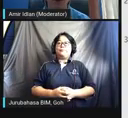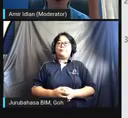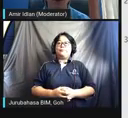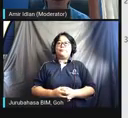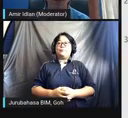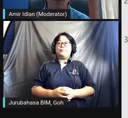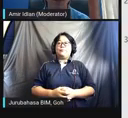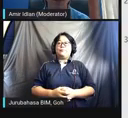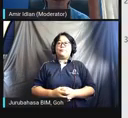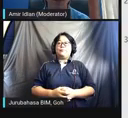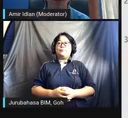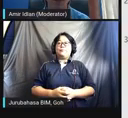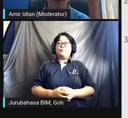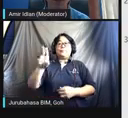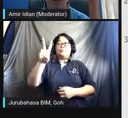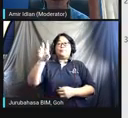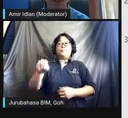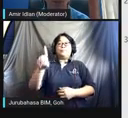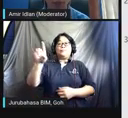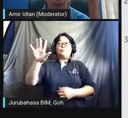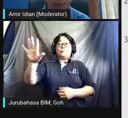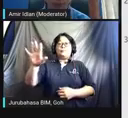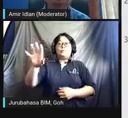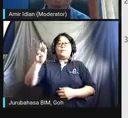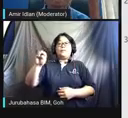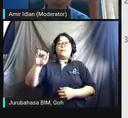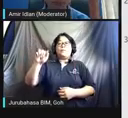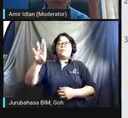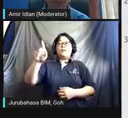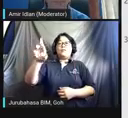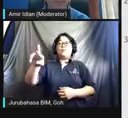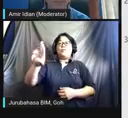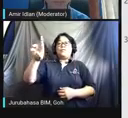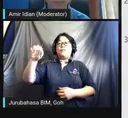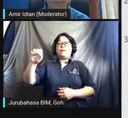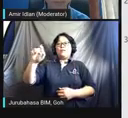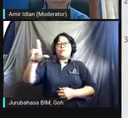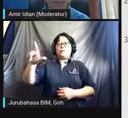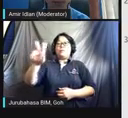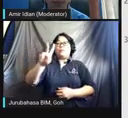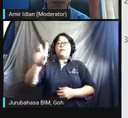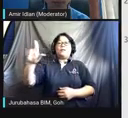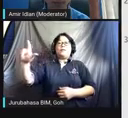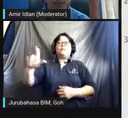Khas OKU 2015 Maulidur Rasul WP.